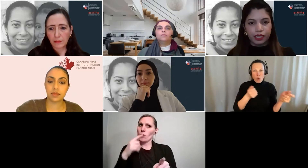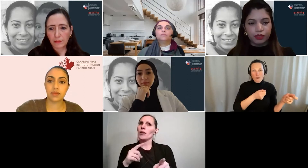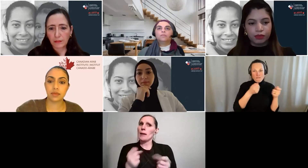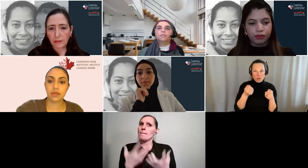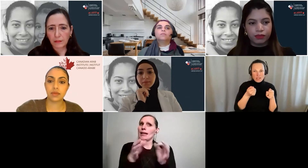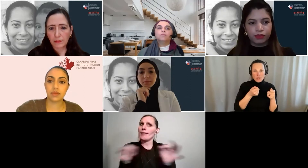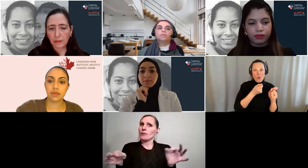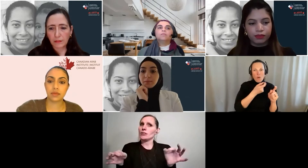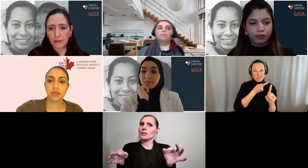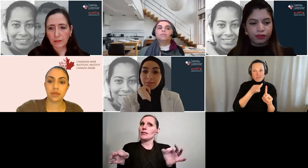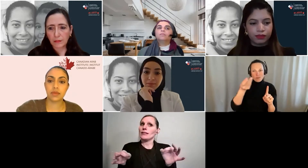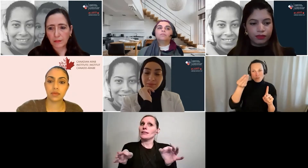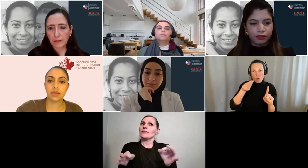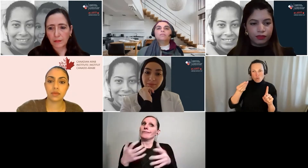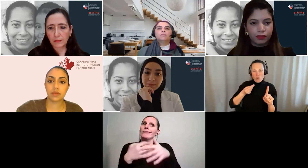mental health.